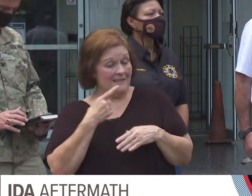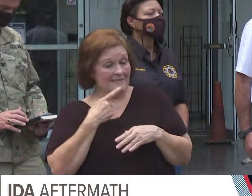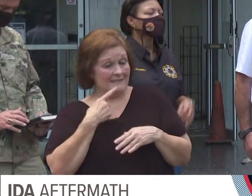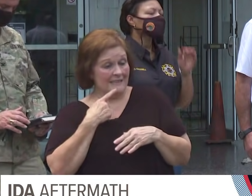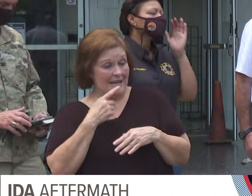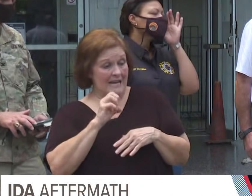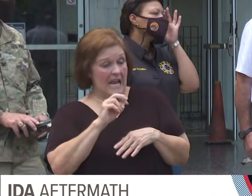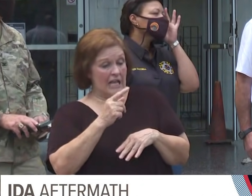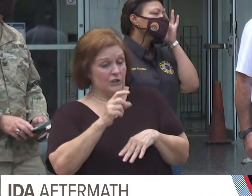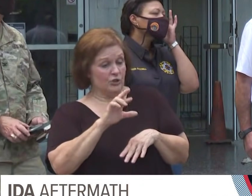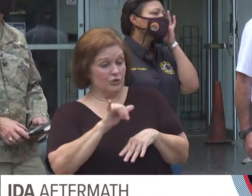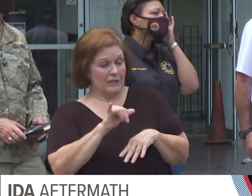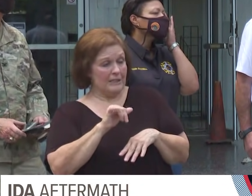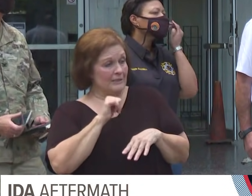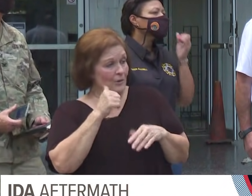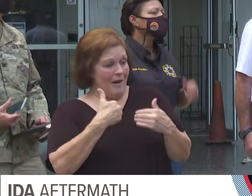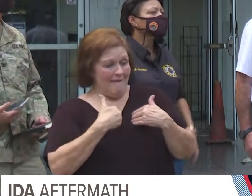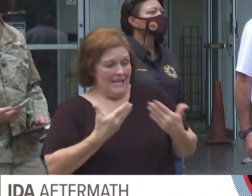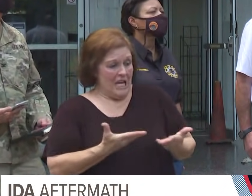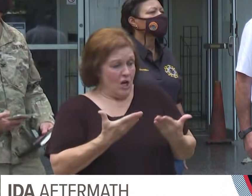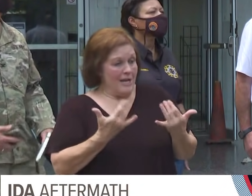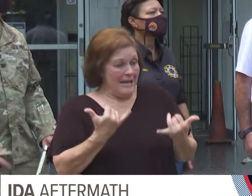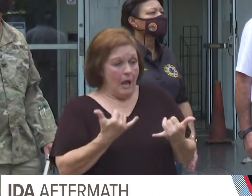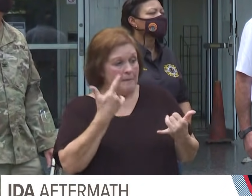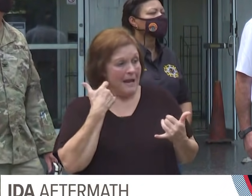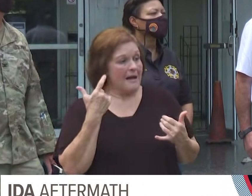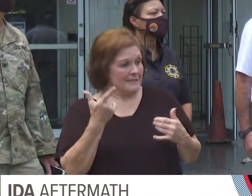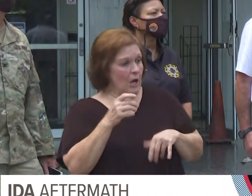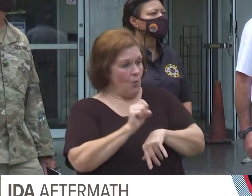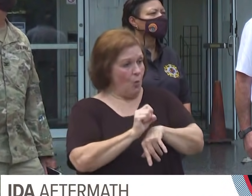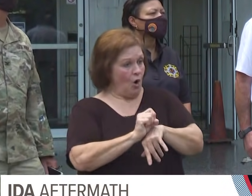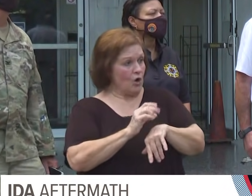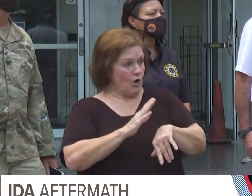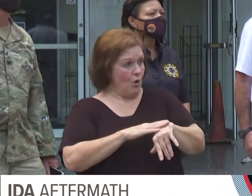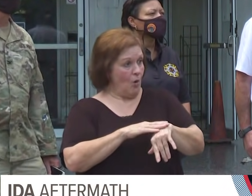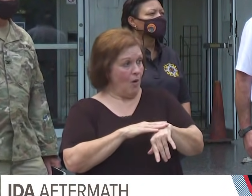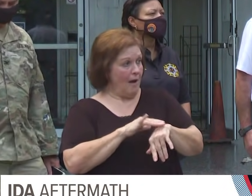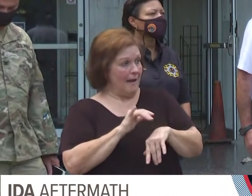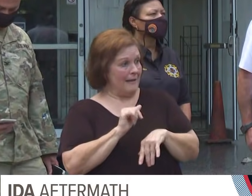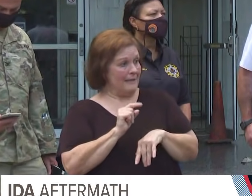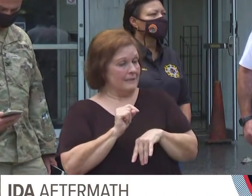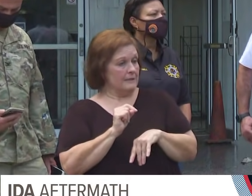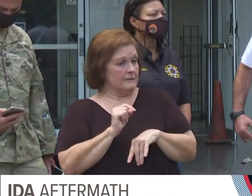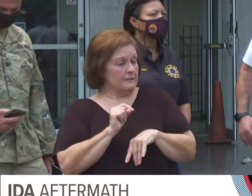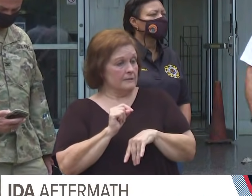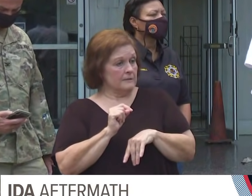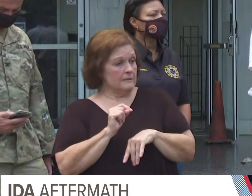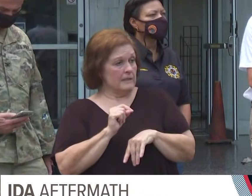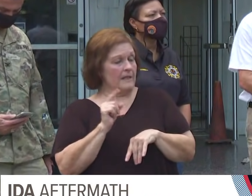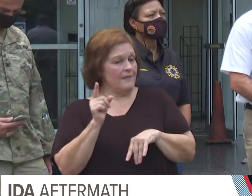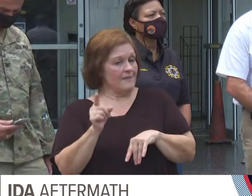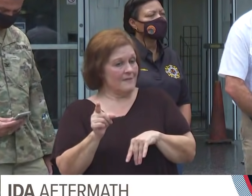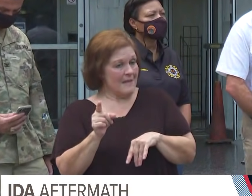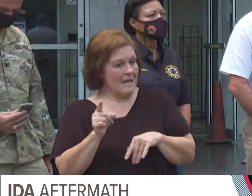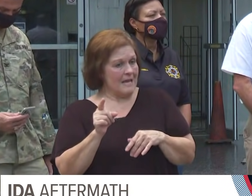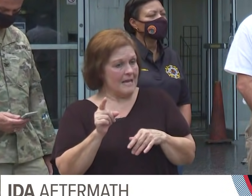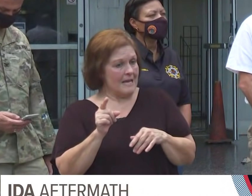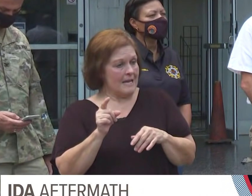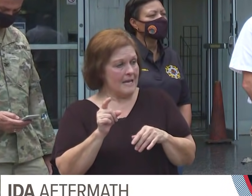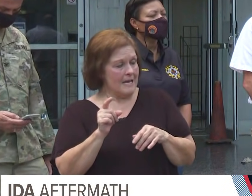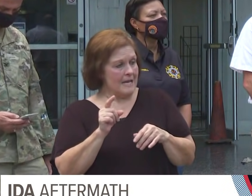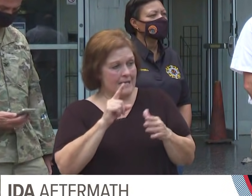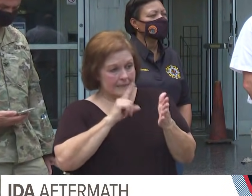on now, we don't have them here because they're working on it. We want them working on it. Is they are assessing all 8 of